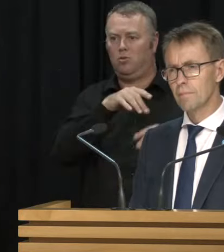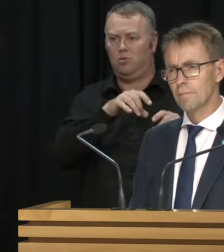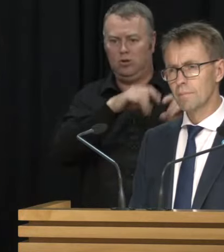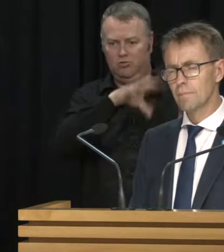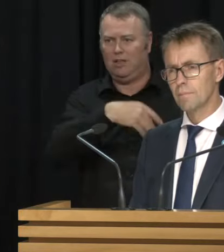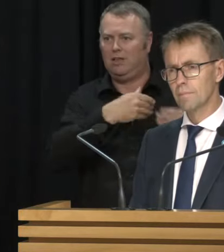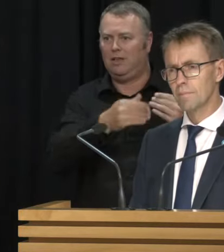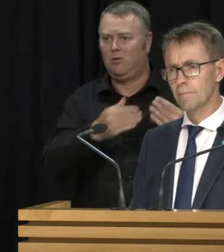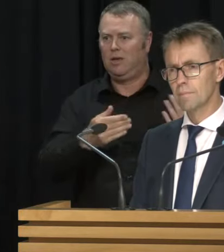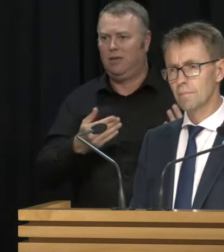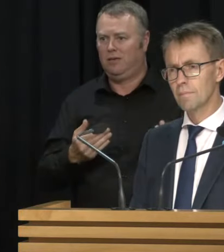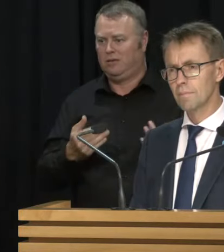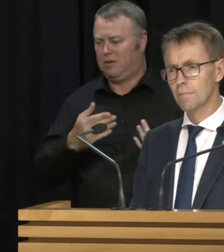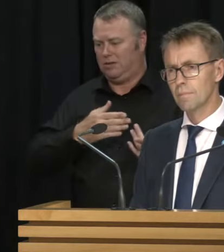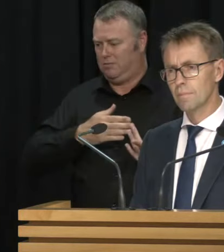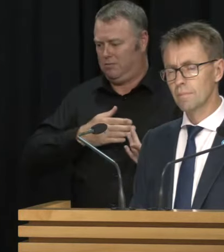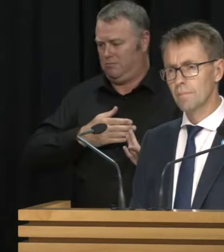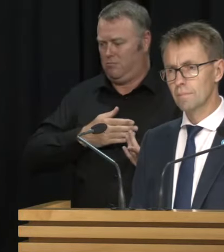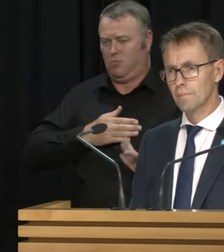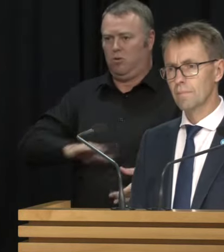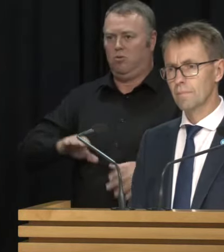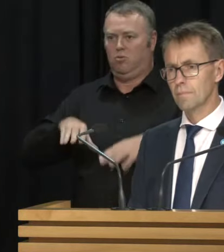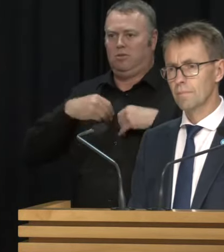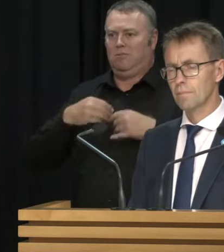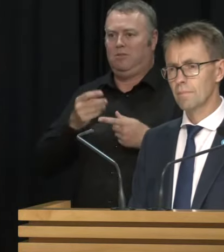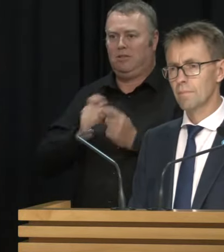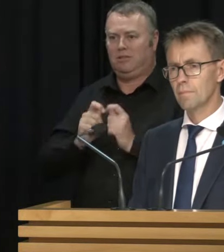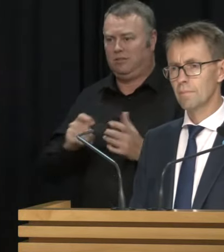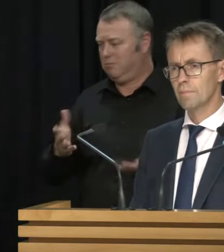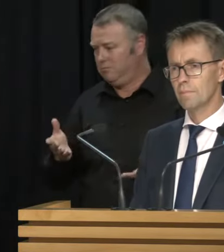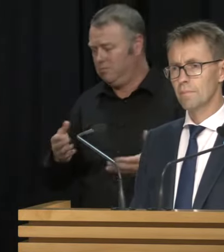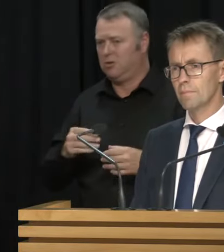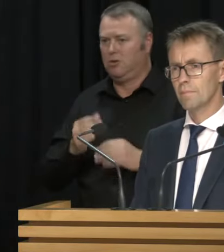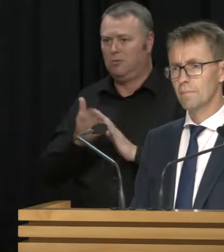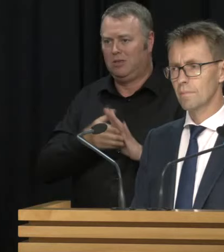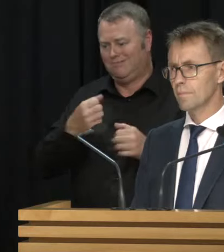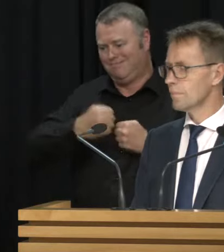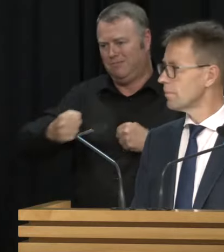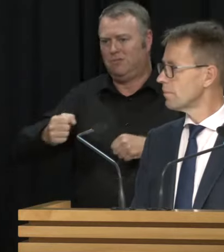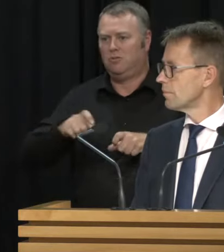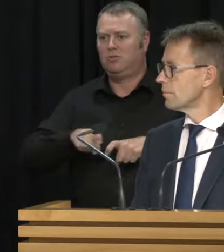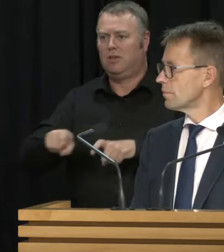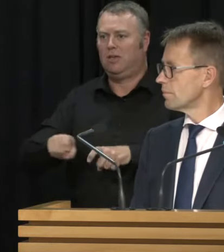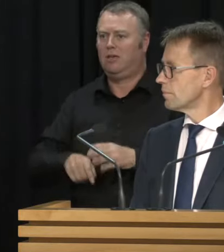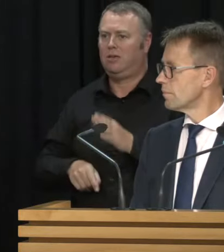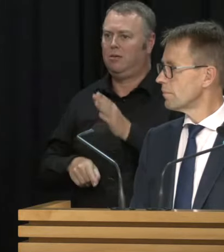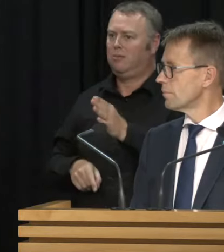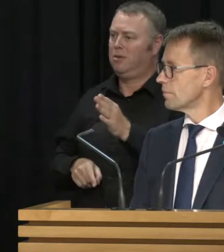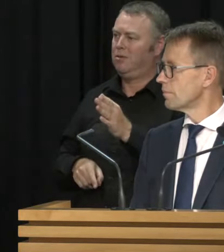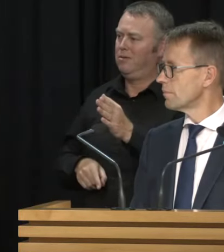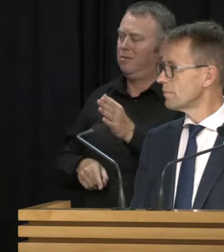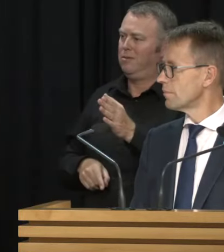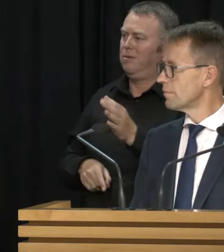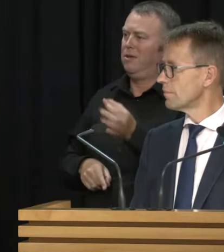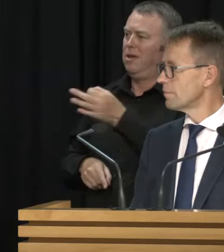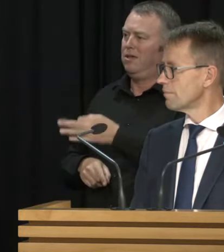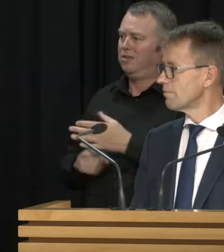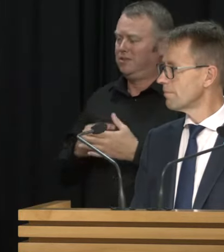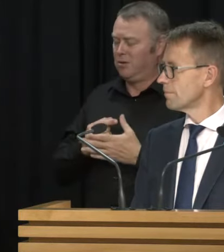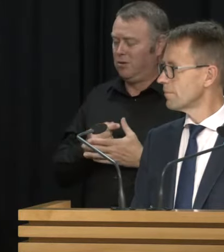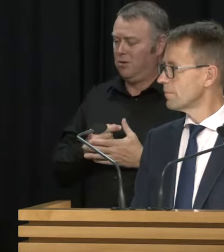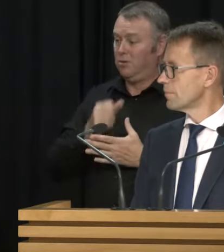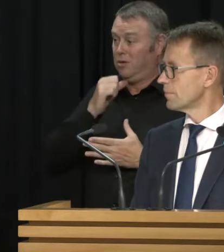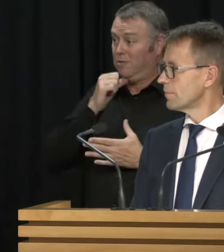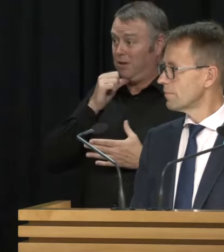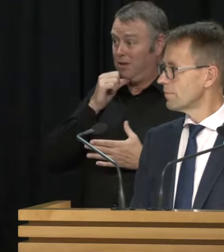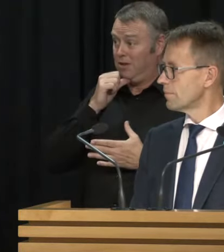Zealand, being tested? If they fail to meet that requirement, don't they need to be sent back? Look, it's not something, this case has just